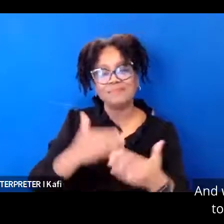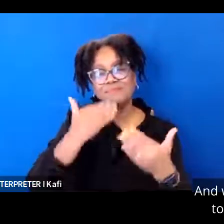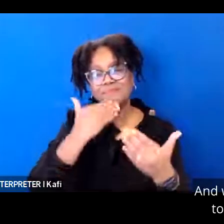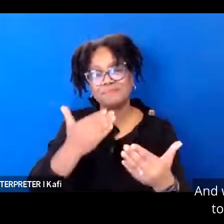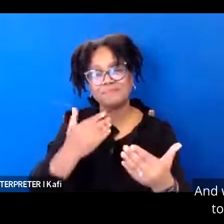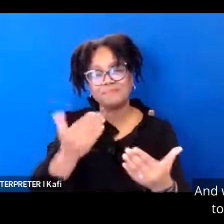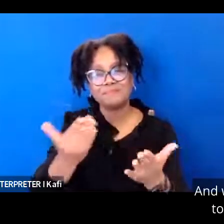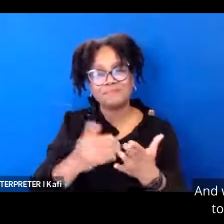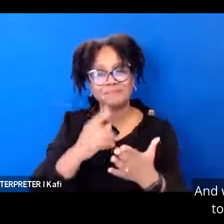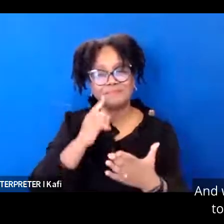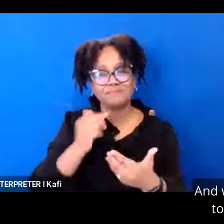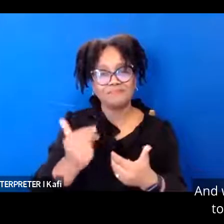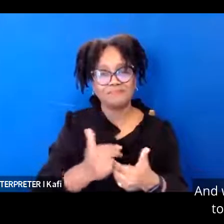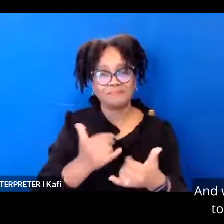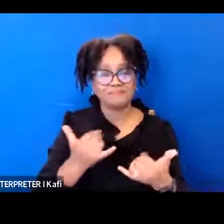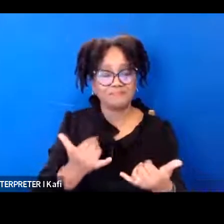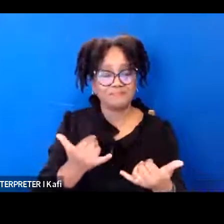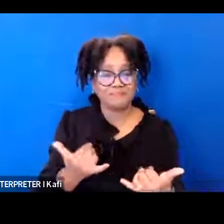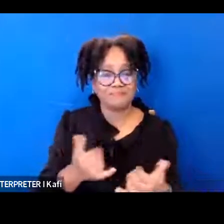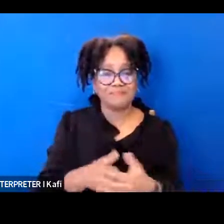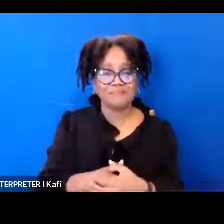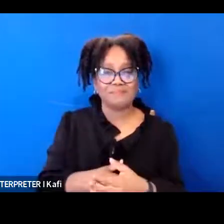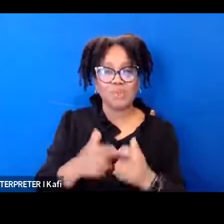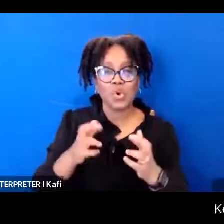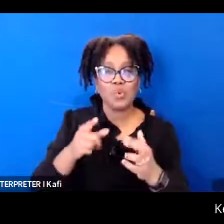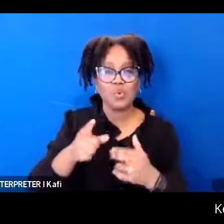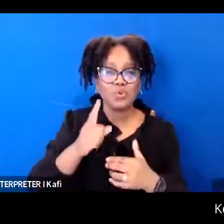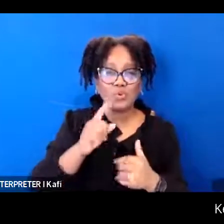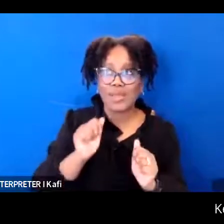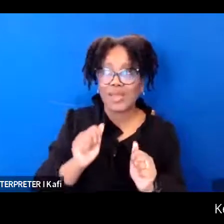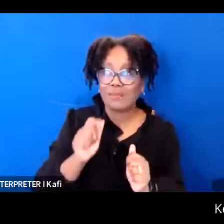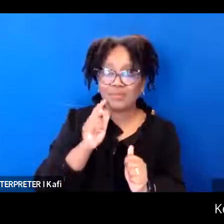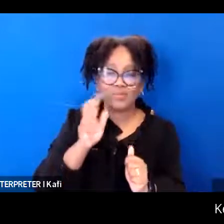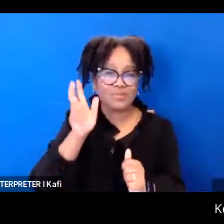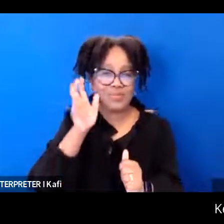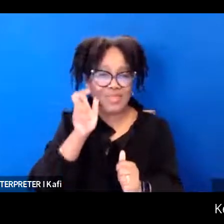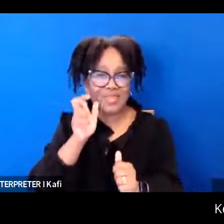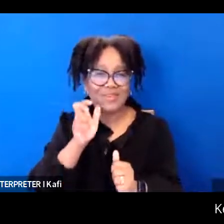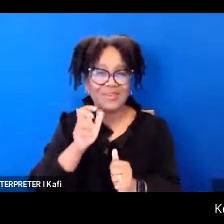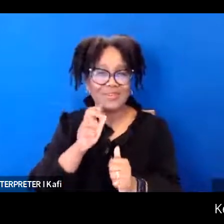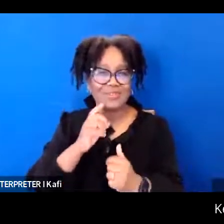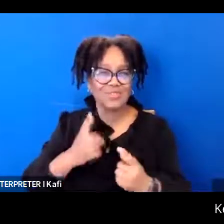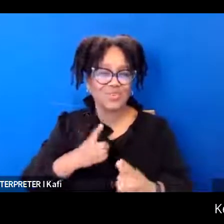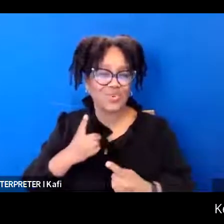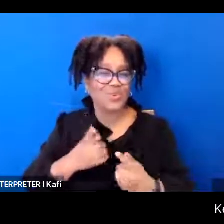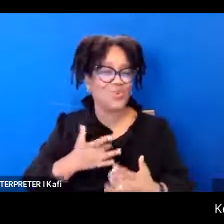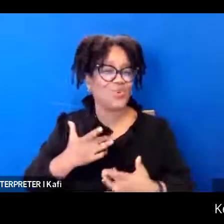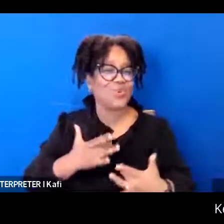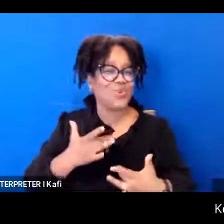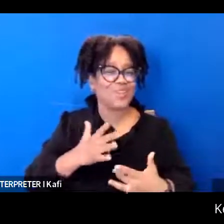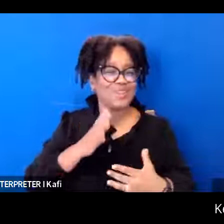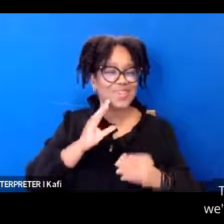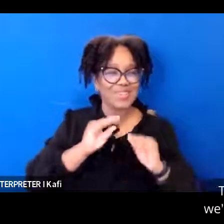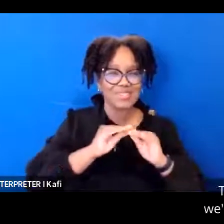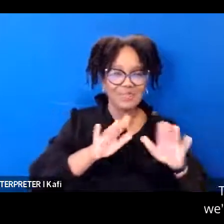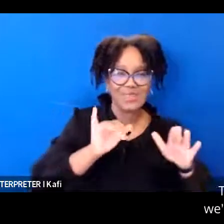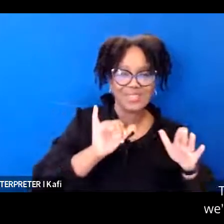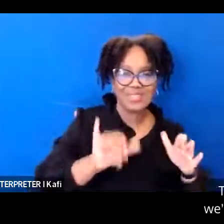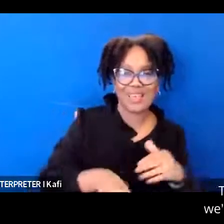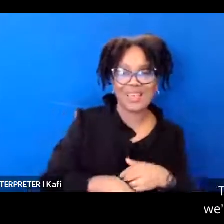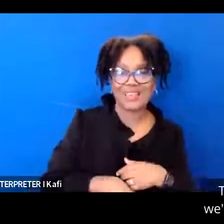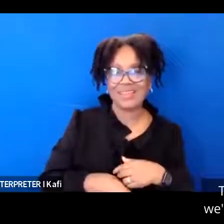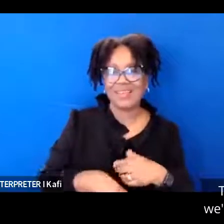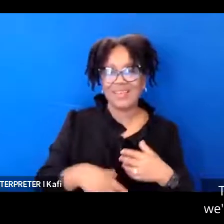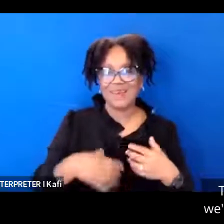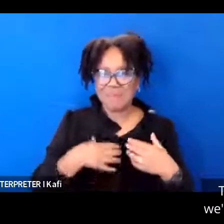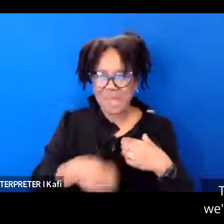joy and passion and further affirm how qualified judge katanji brown jackson is the work isn't